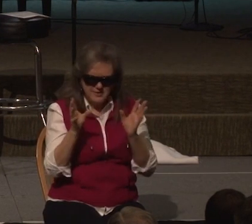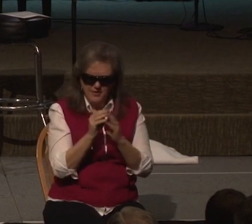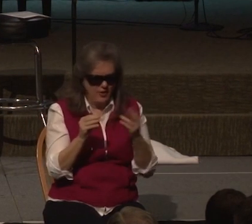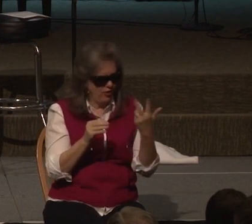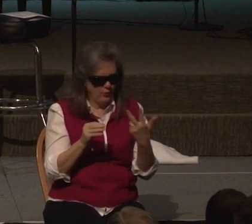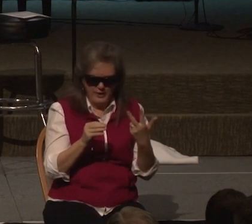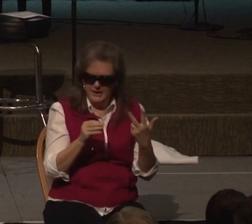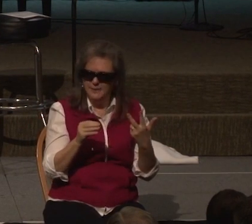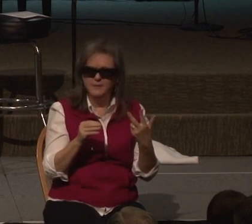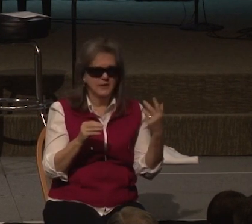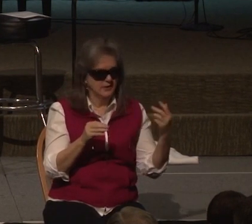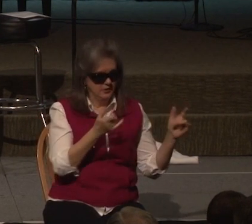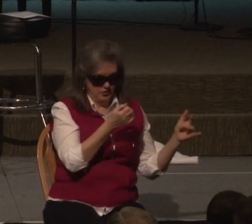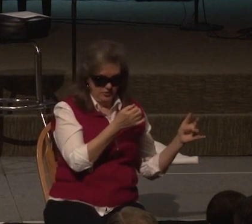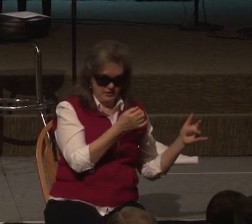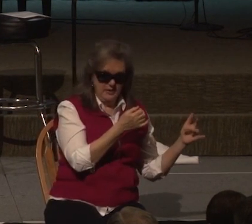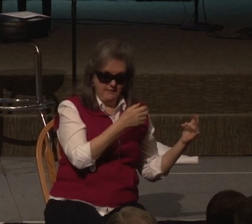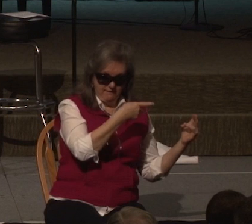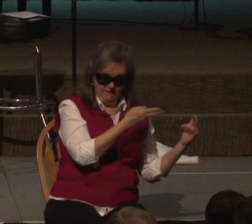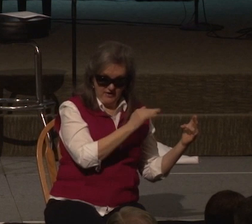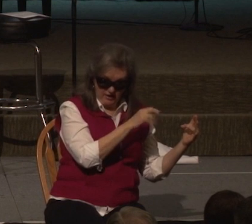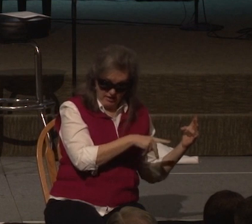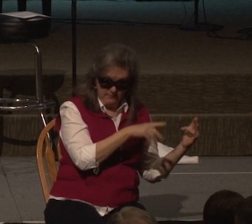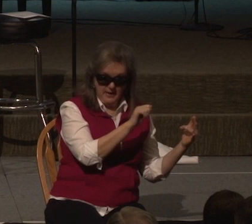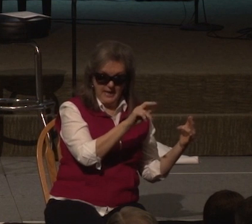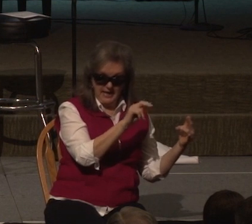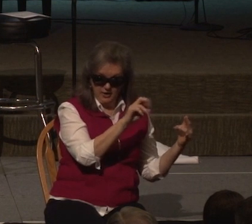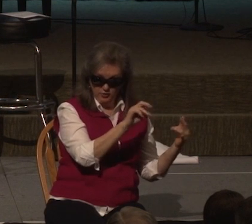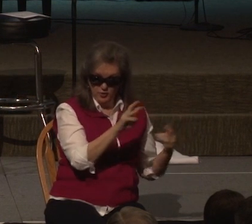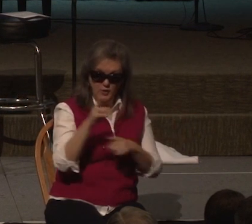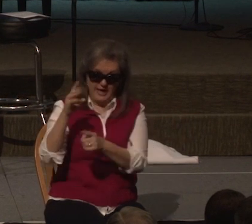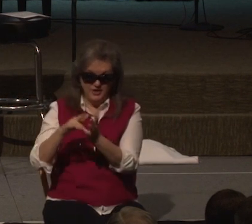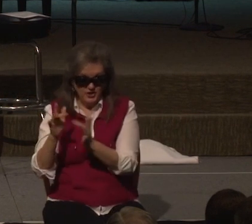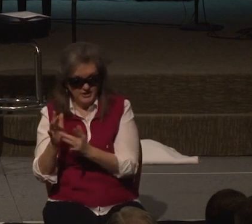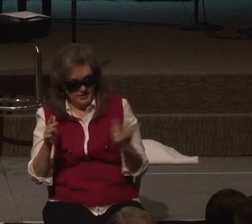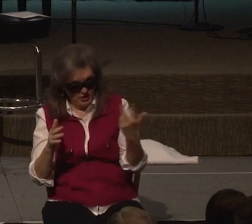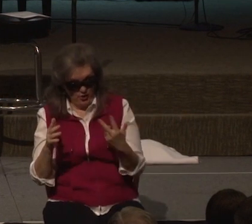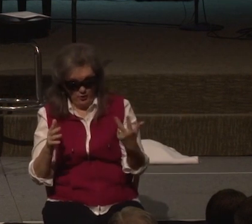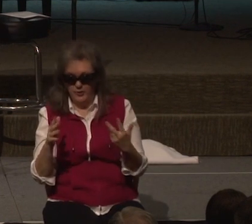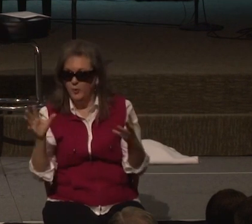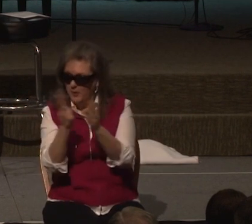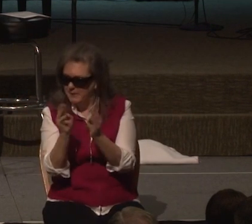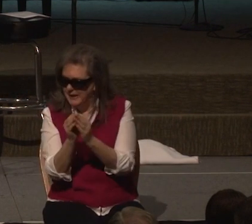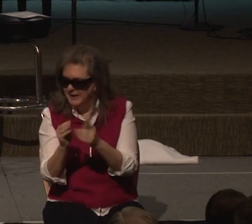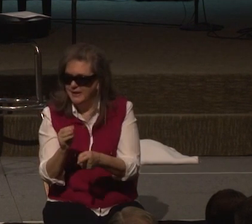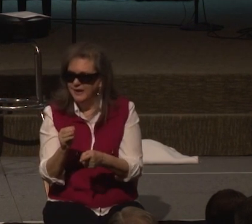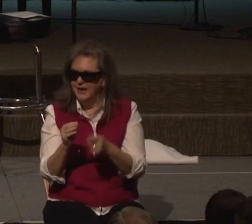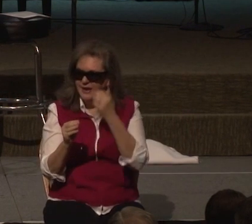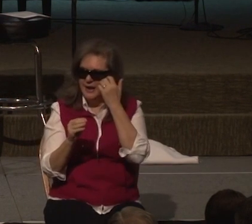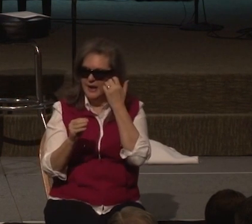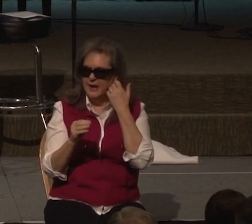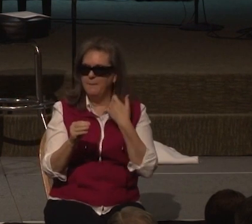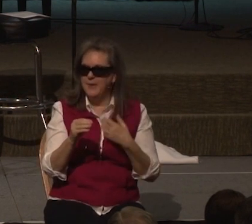together. And you have to imagine that Jesus was looking through the Old Testament, what would be the